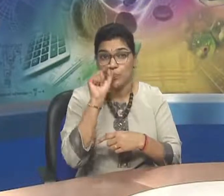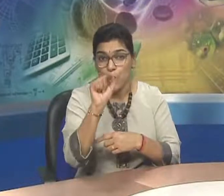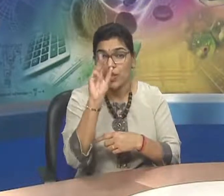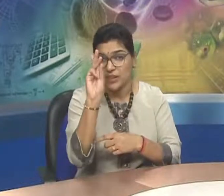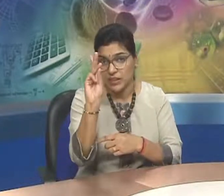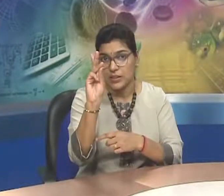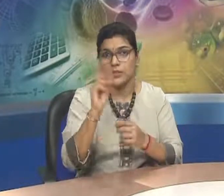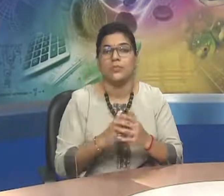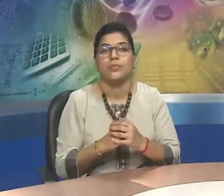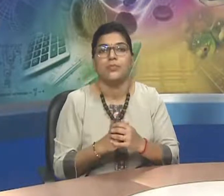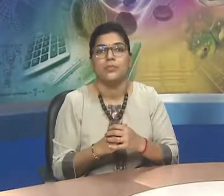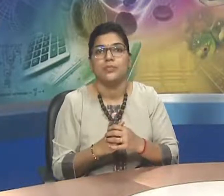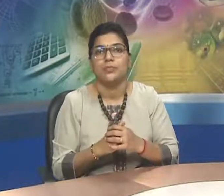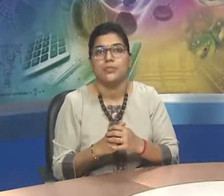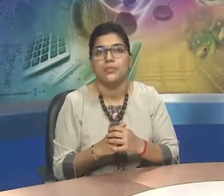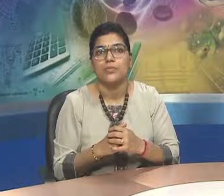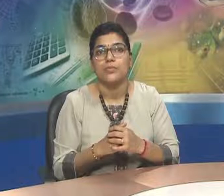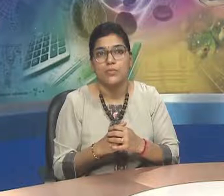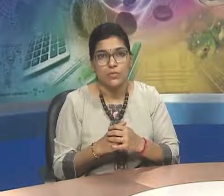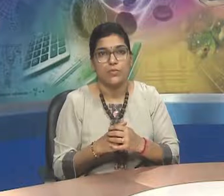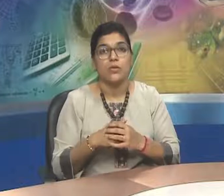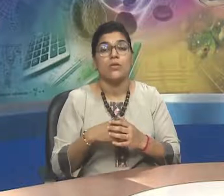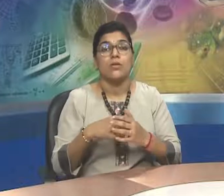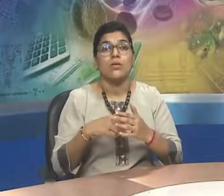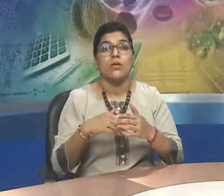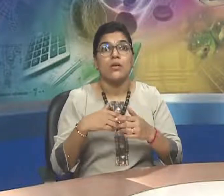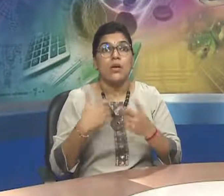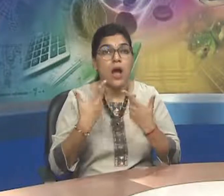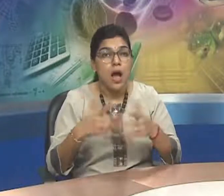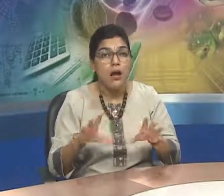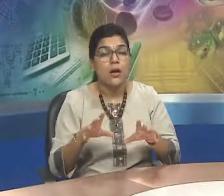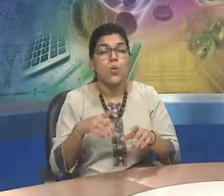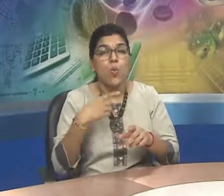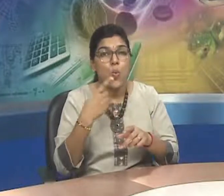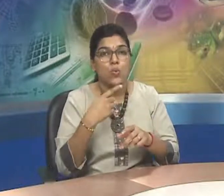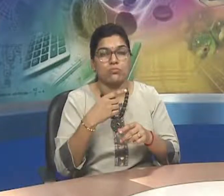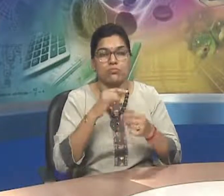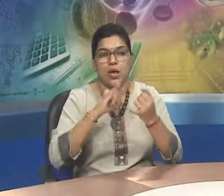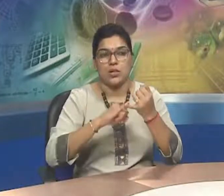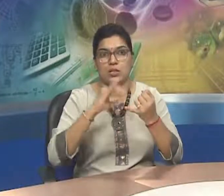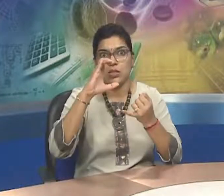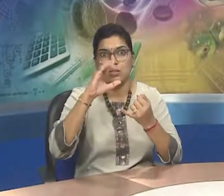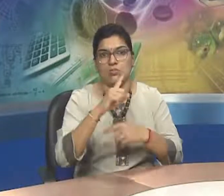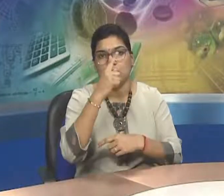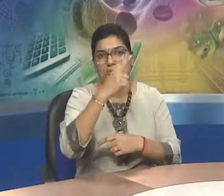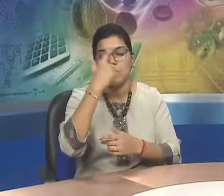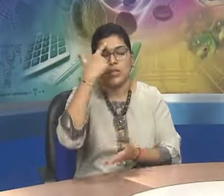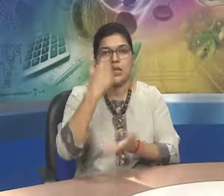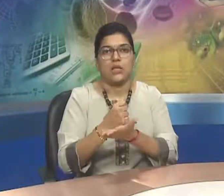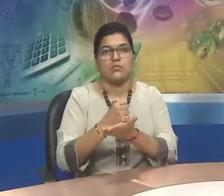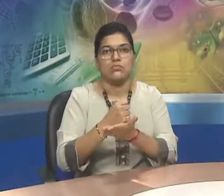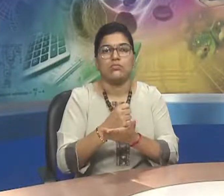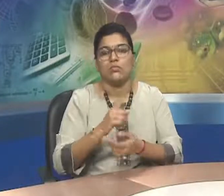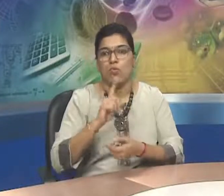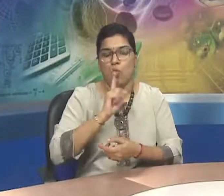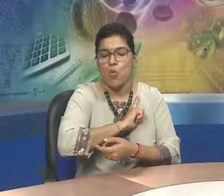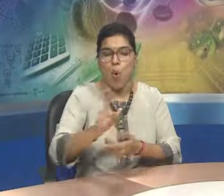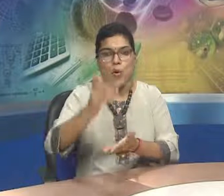And this word is the third new word. This word is prohibition.